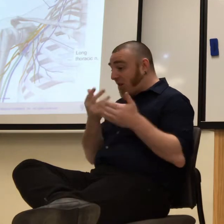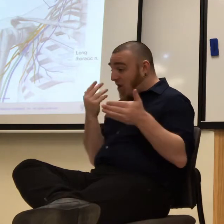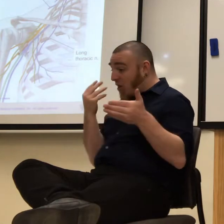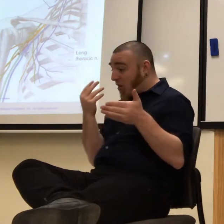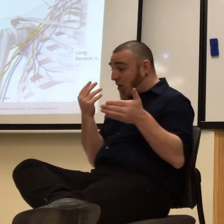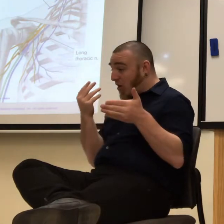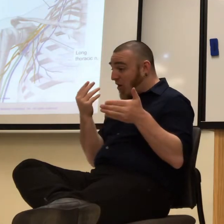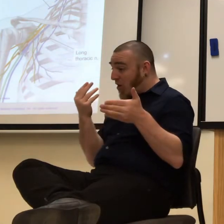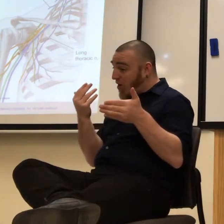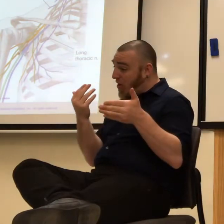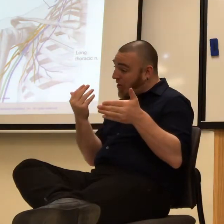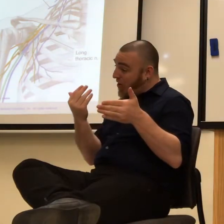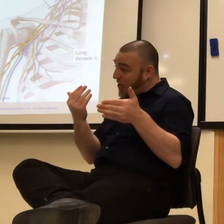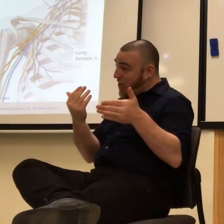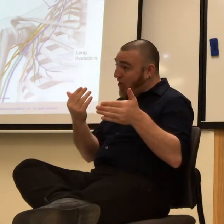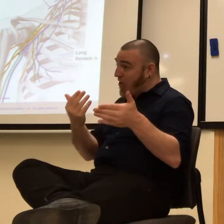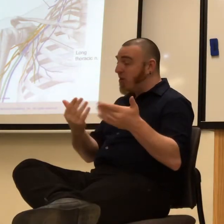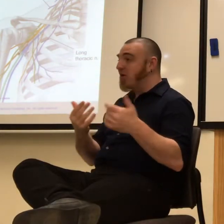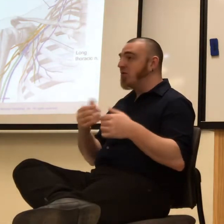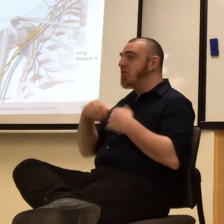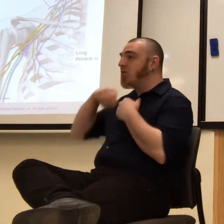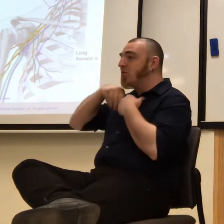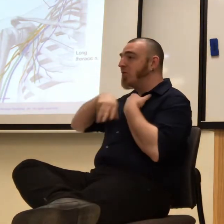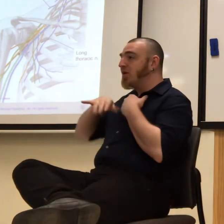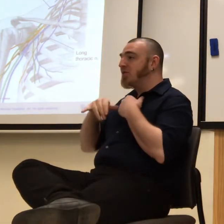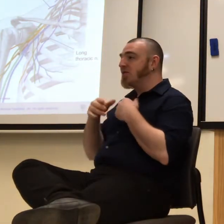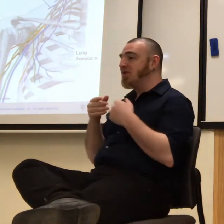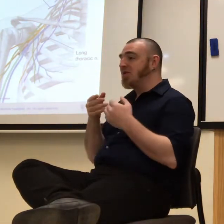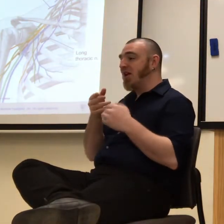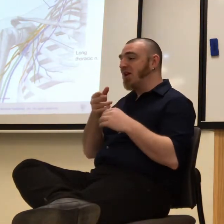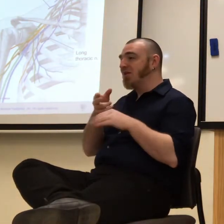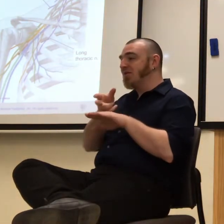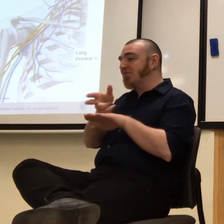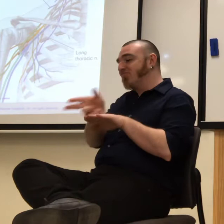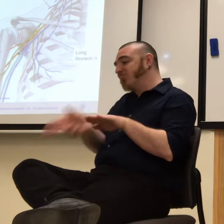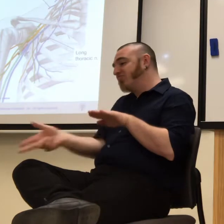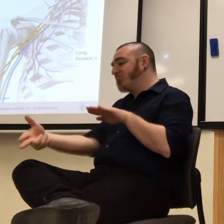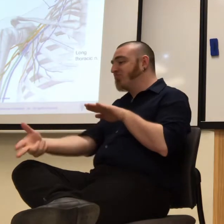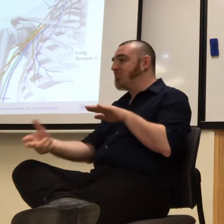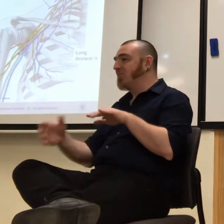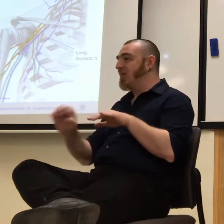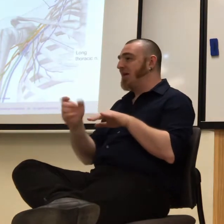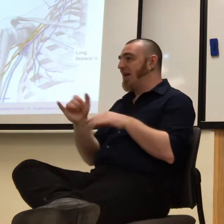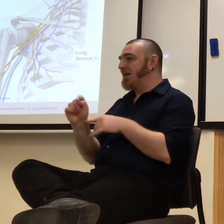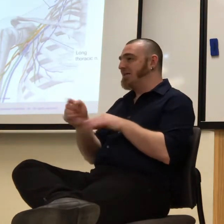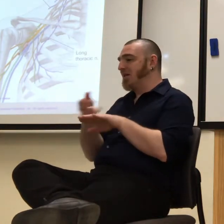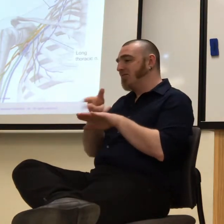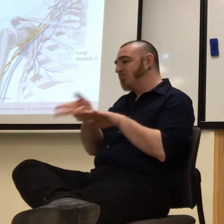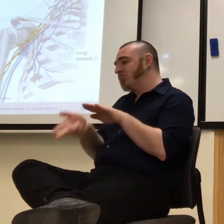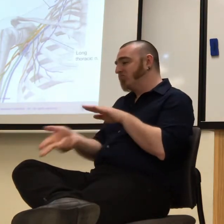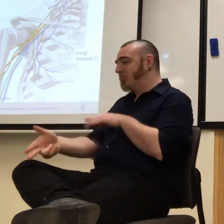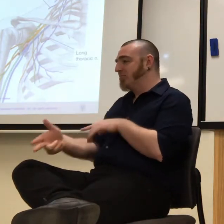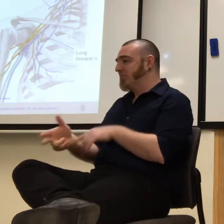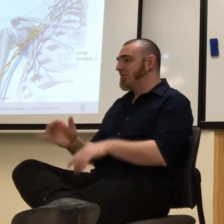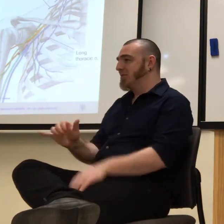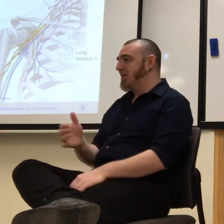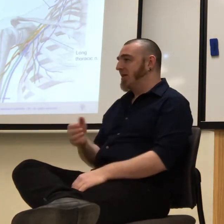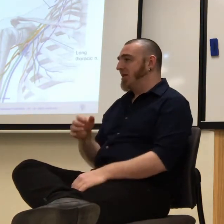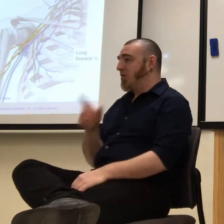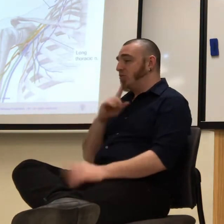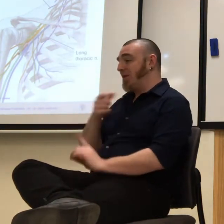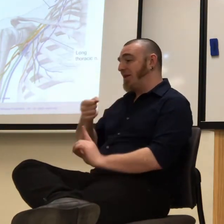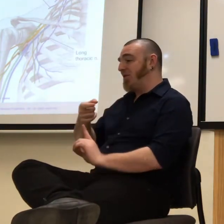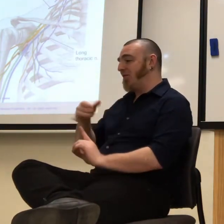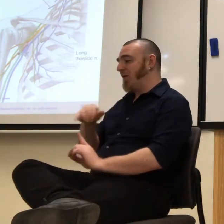the branches are like getting off the freeway and innervating the muscle. Okay, this is why we study them in anatomy. And so